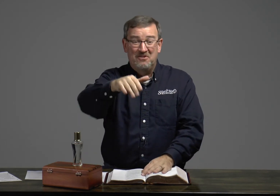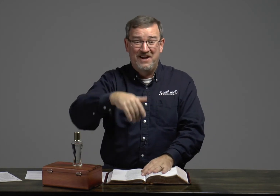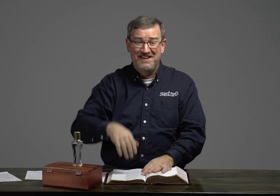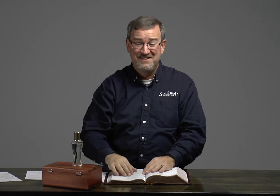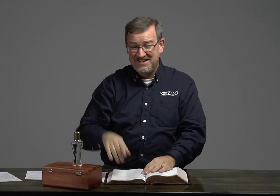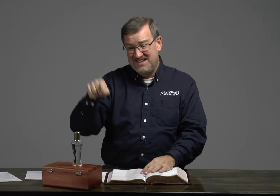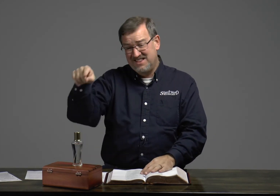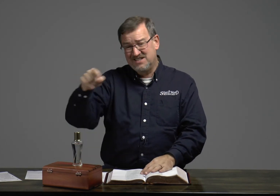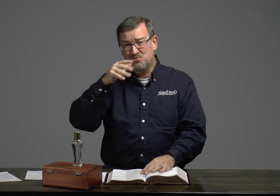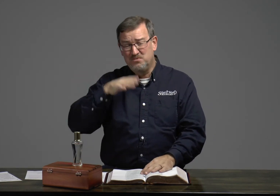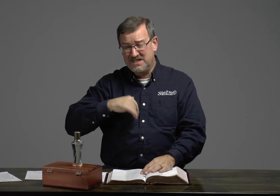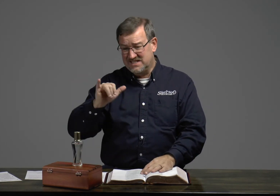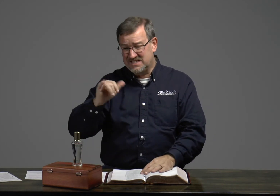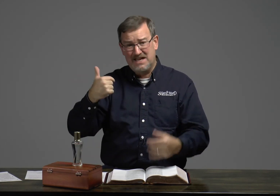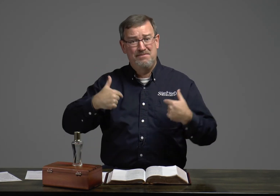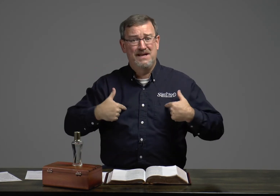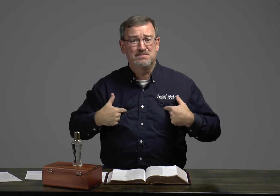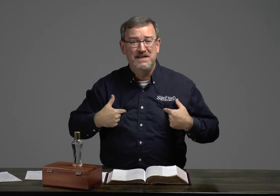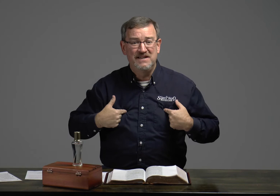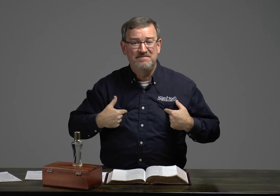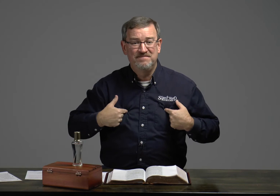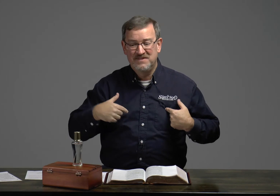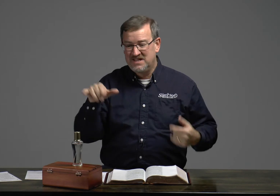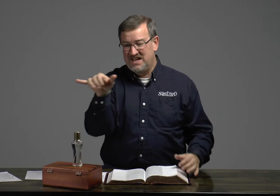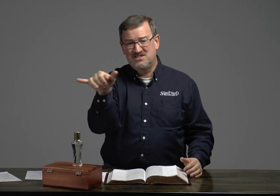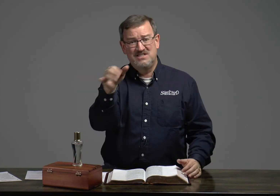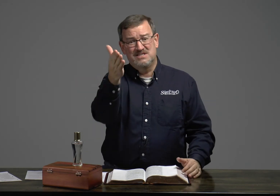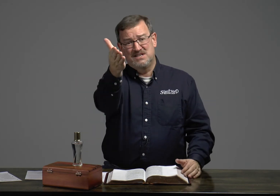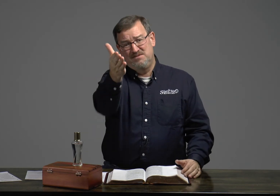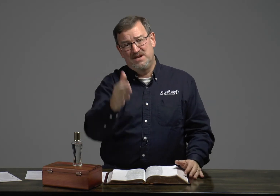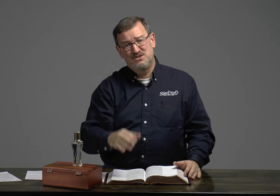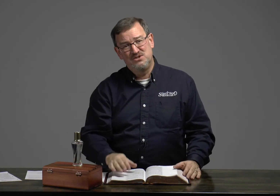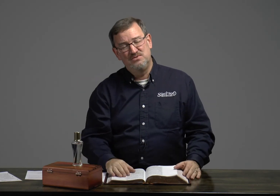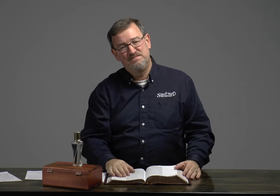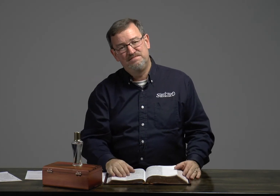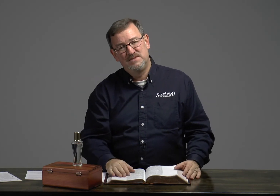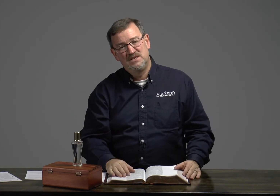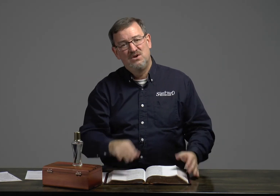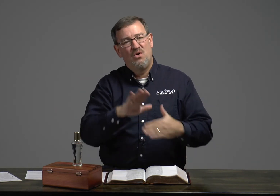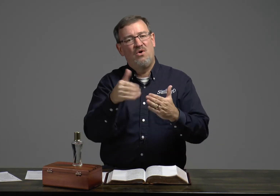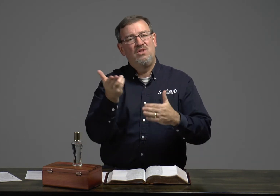way, this woman is the same as me. And she's the same as you. All of